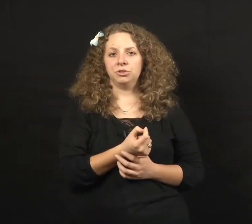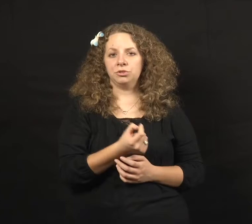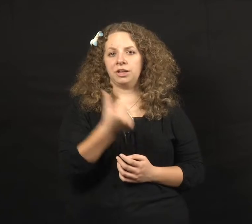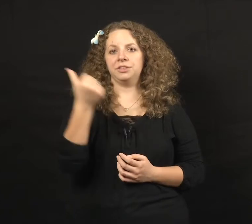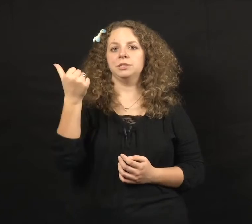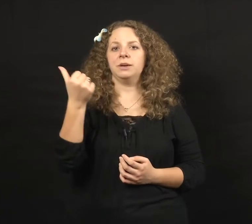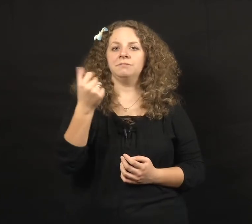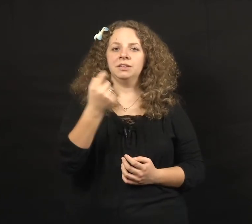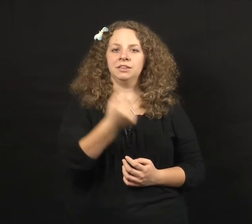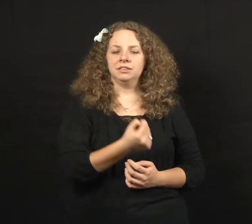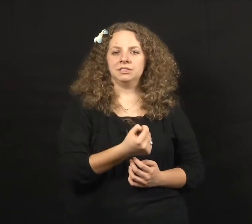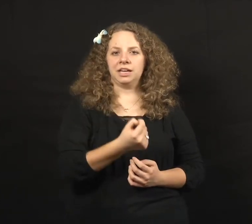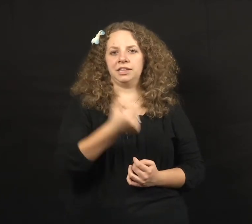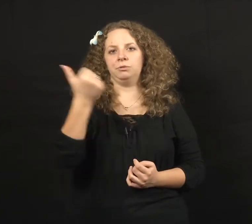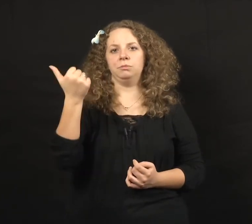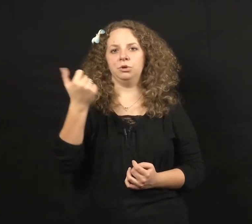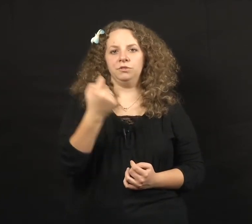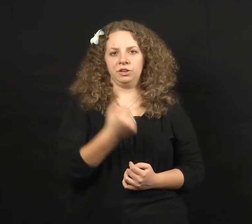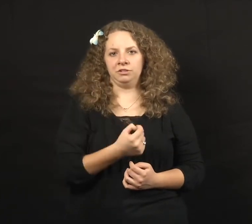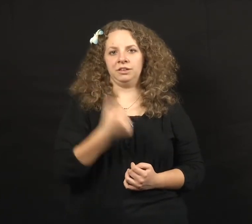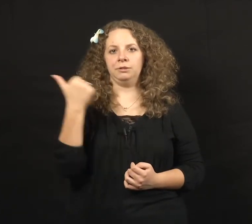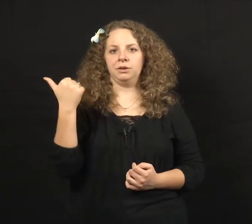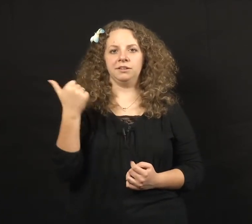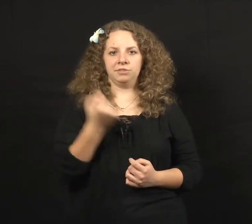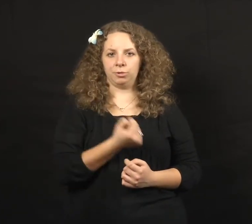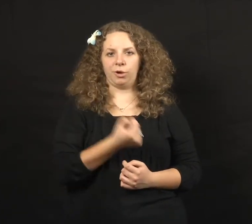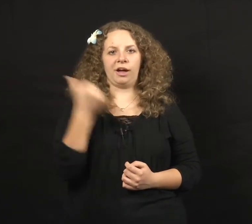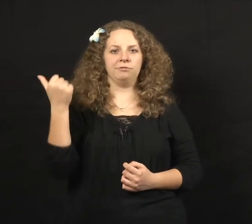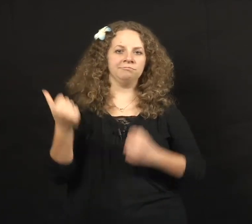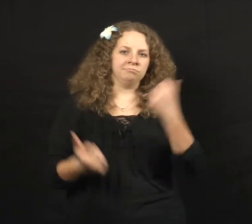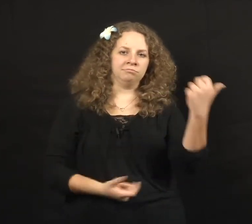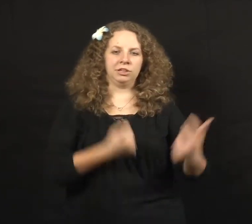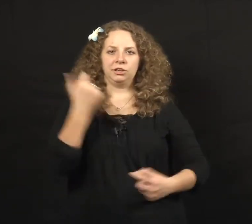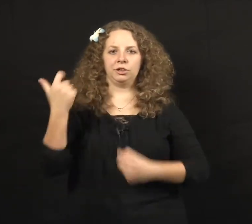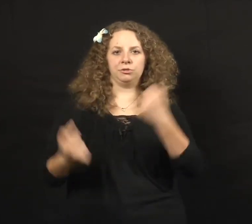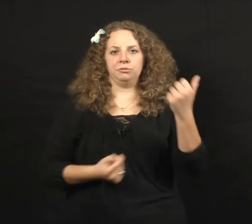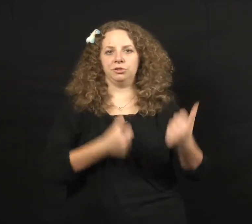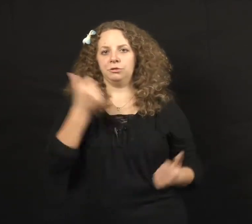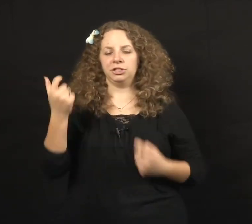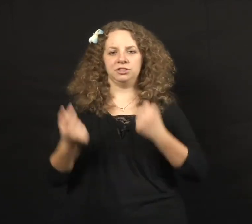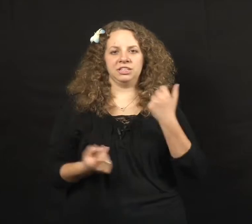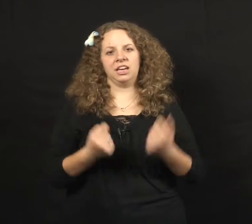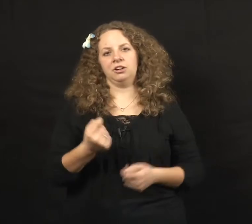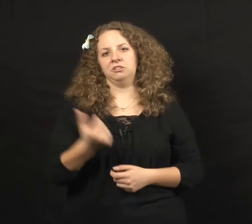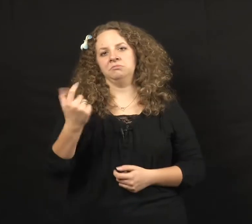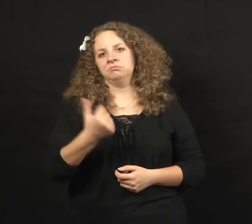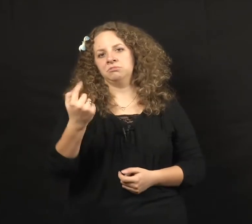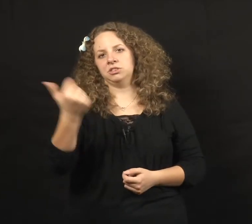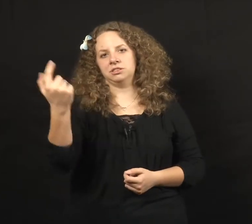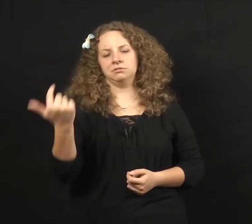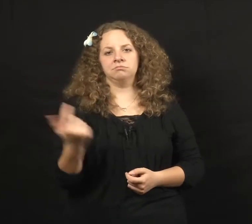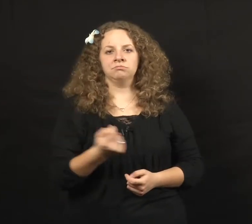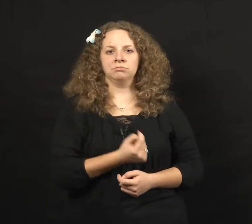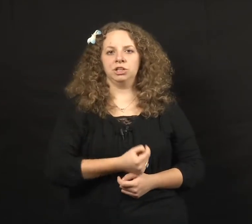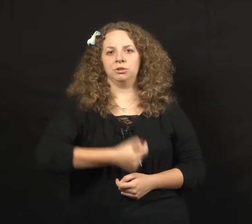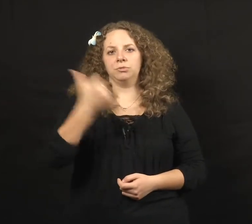throw it out this way. It's kind of like remove or get rid of, throw out. You could go through and throw a bunch of things out, or just, throw